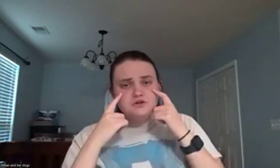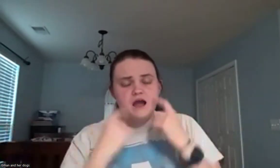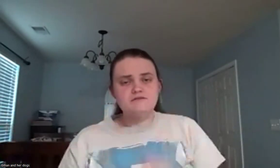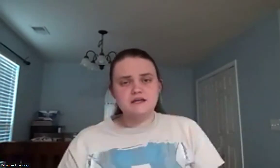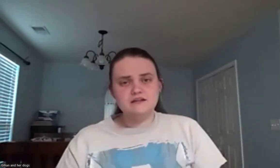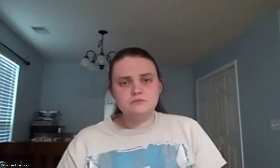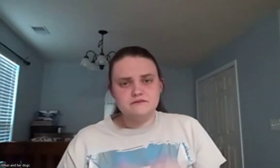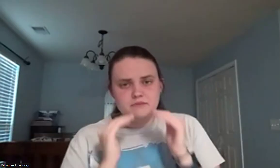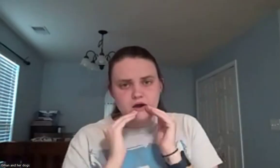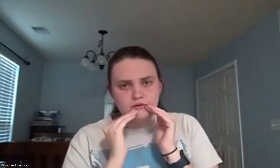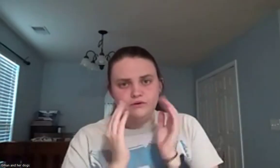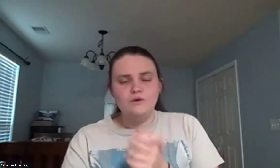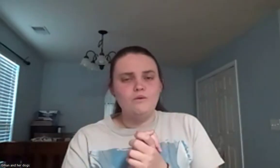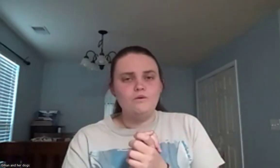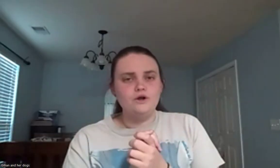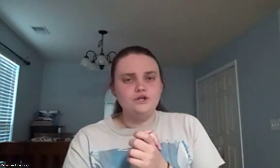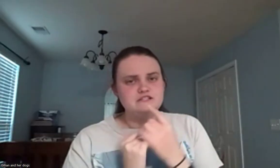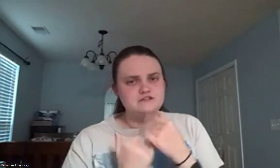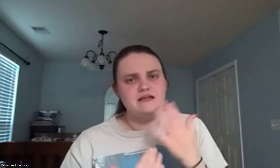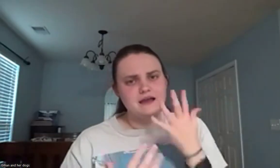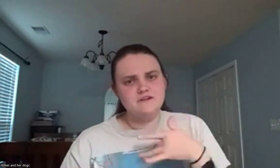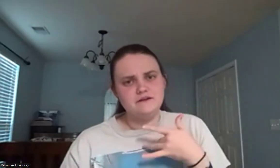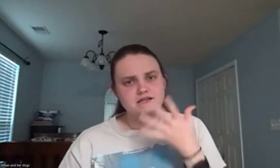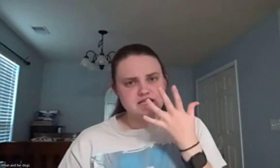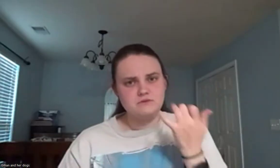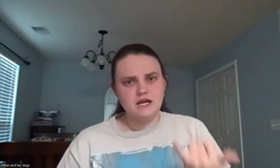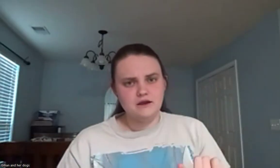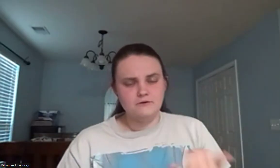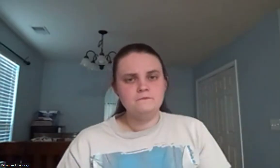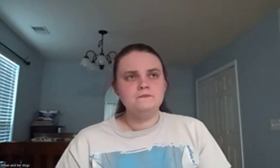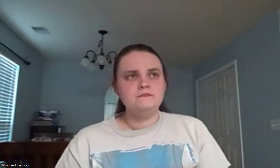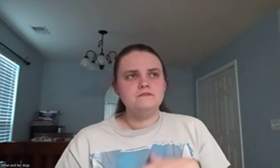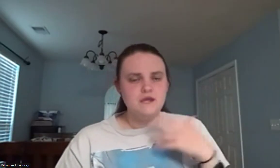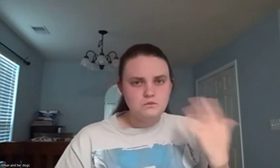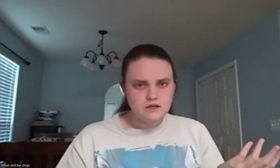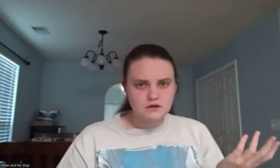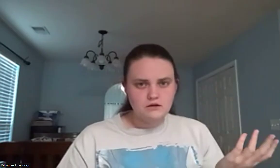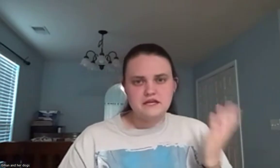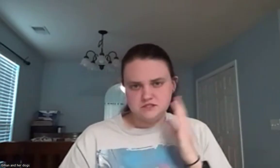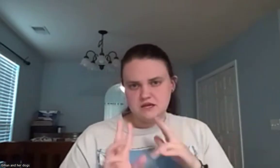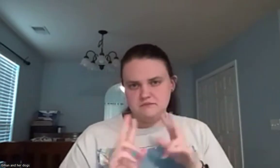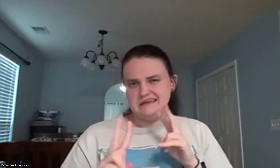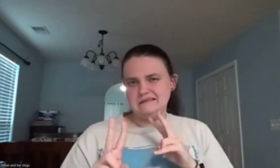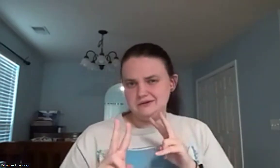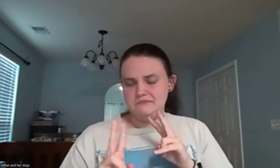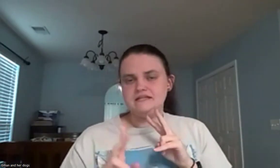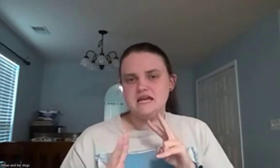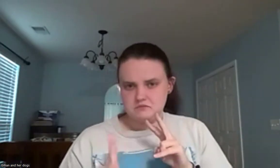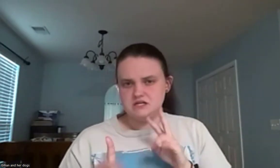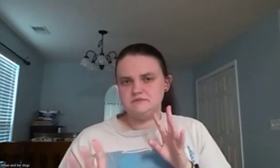have like a little bit of a pout, or you still say, like, I'm feeling kind of sad right now. They will. They just may be a little, it may take them a minute to be like, oh,